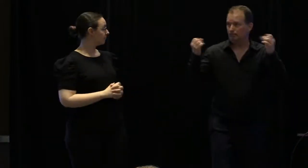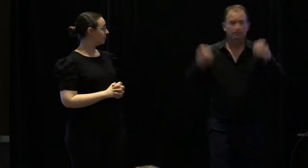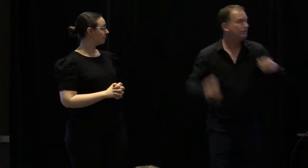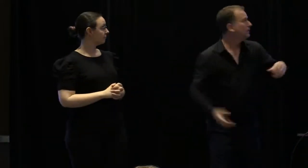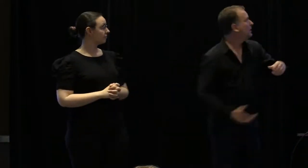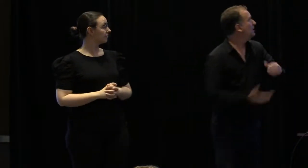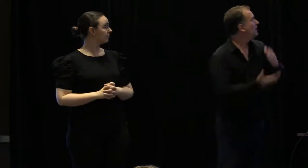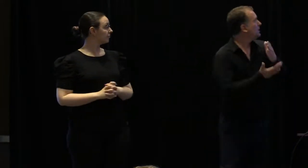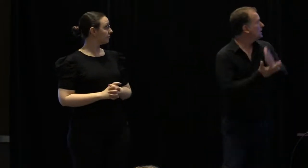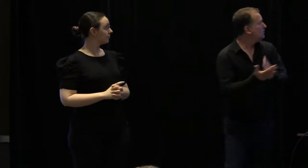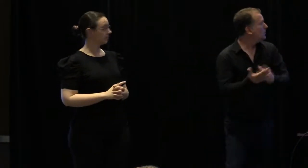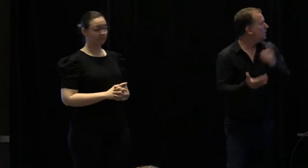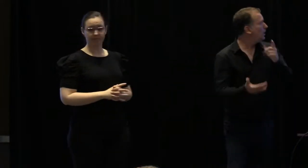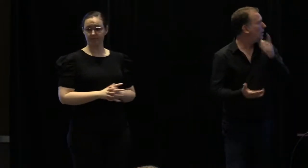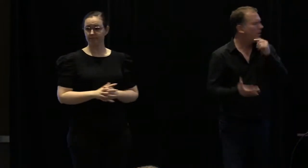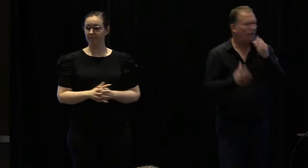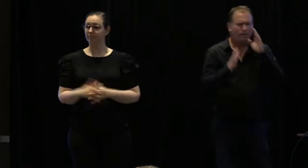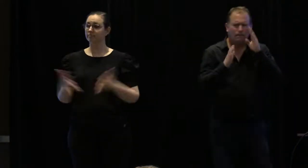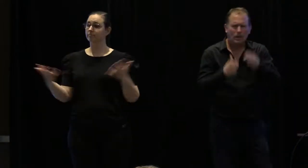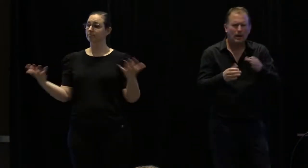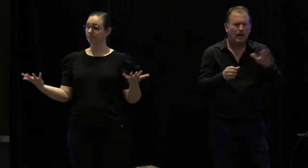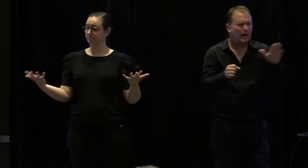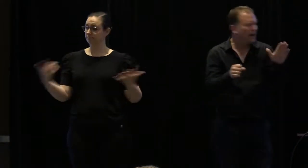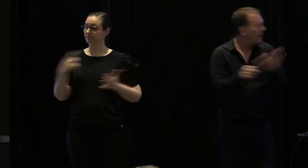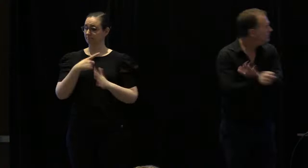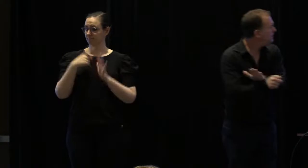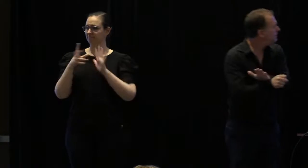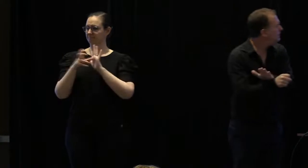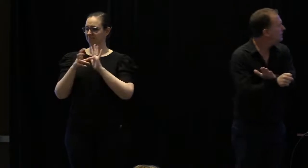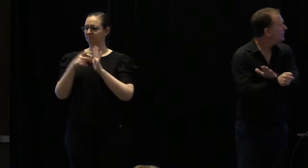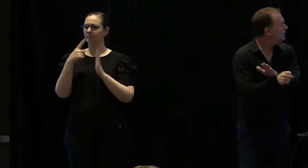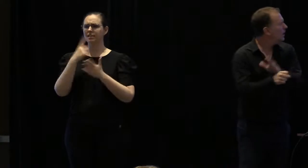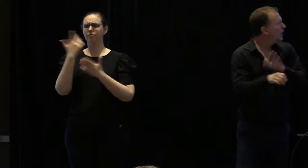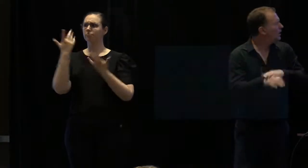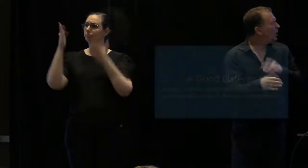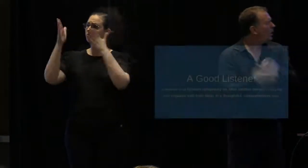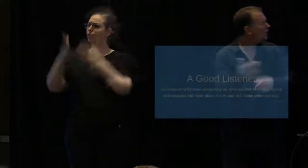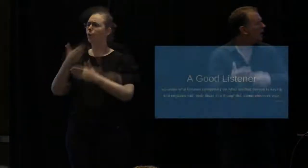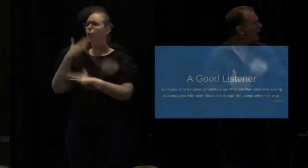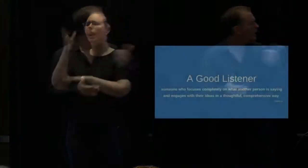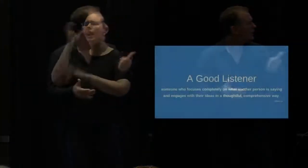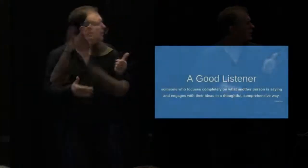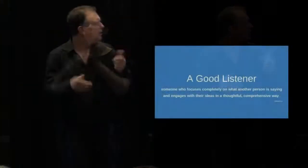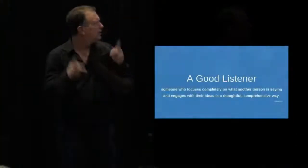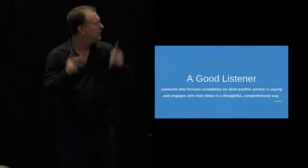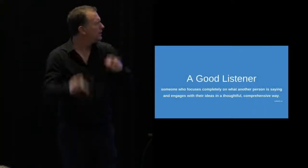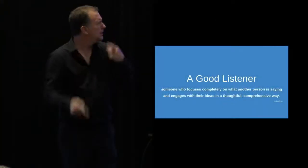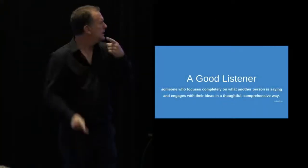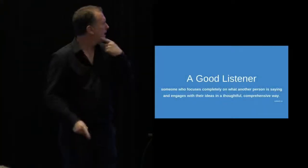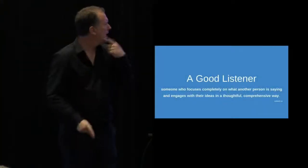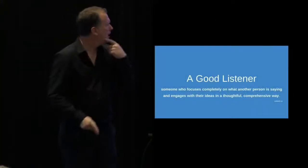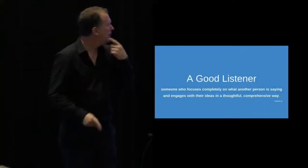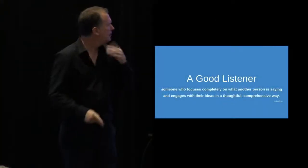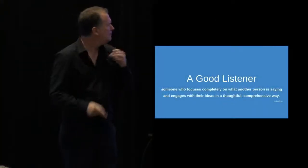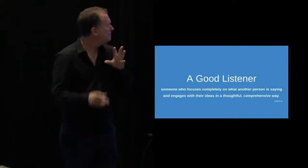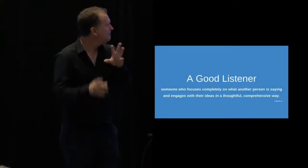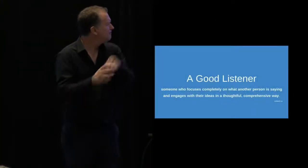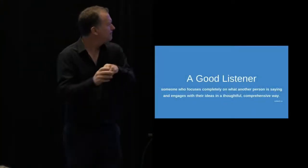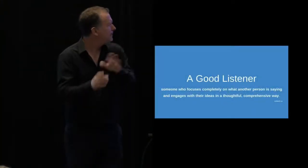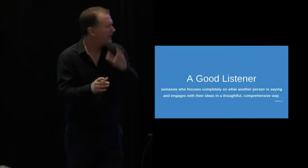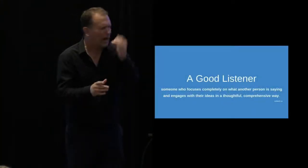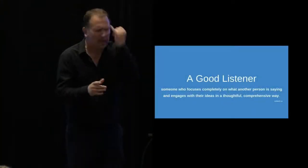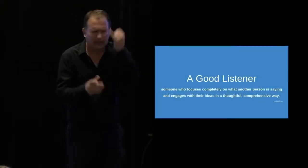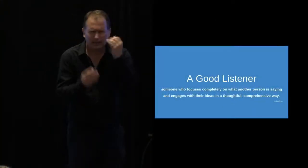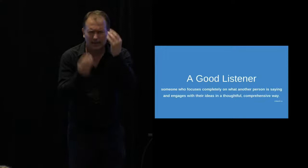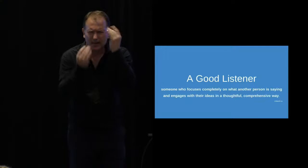A good listener. Someone who focuses completely on what another person is saying and engages